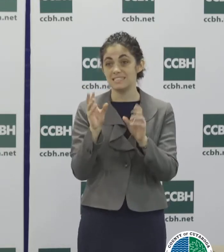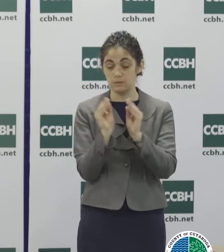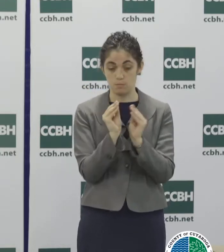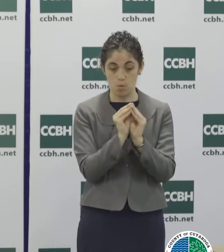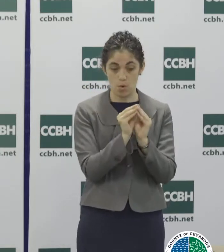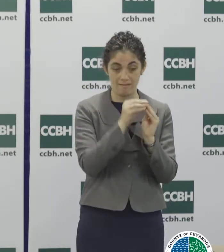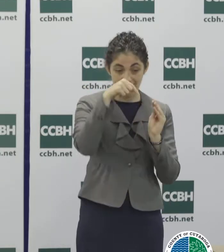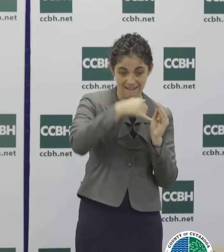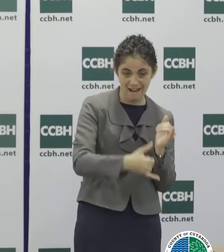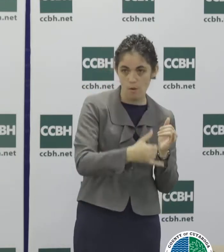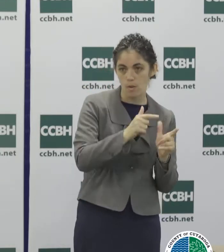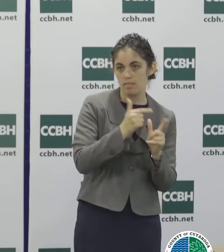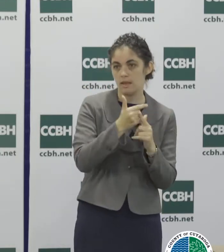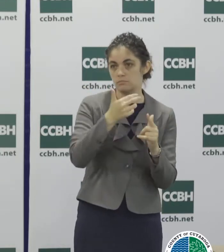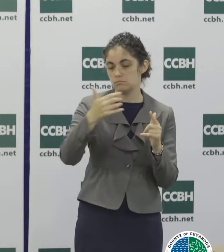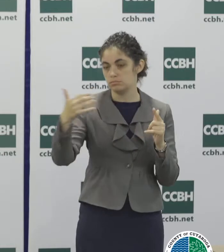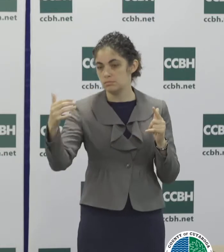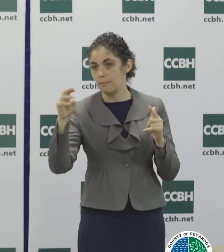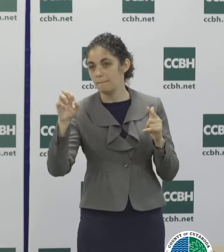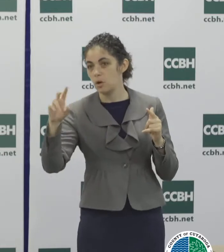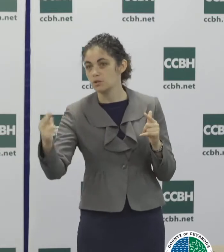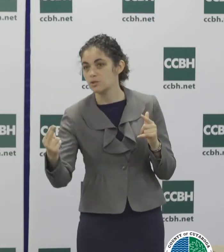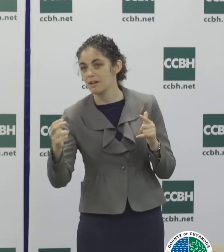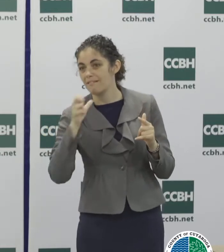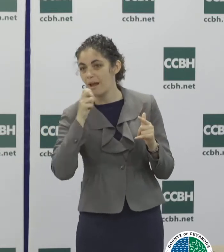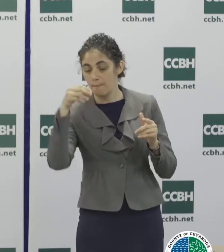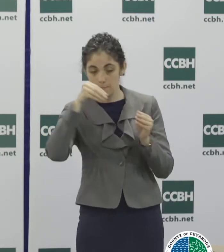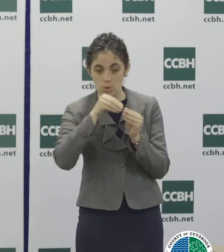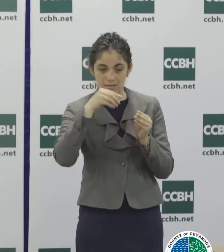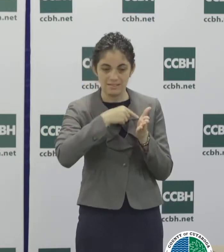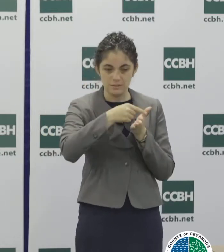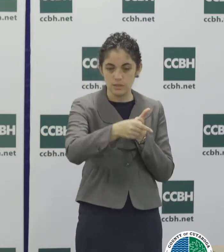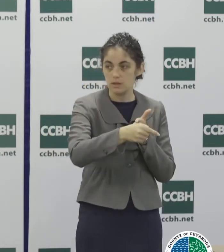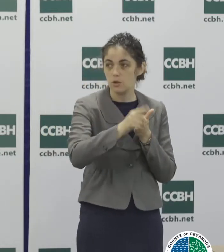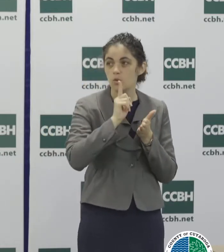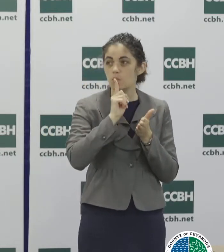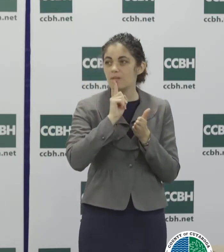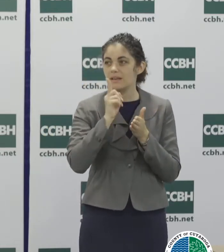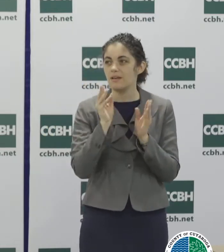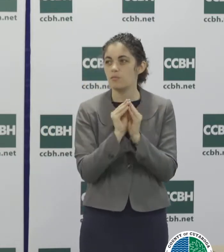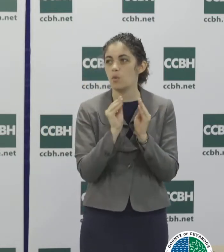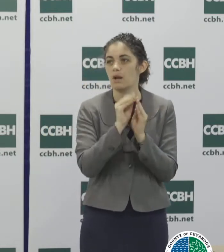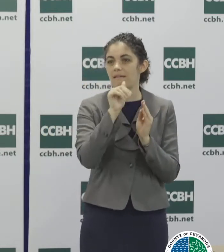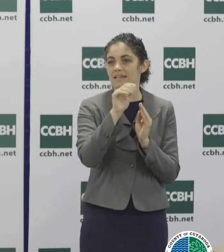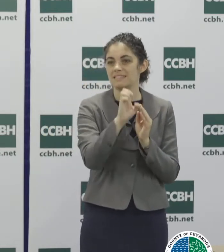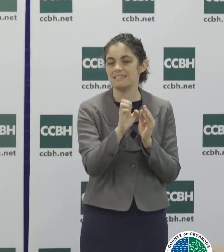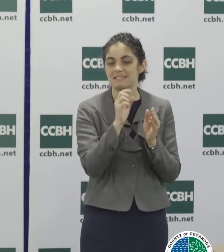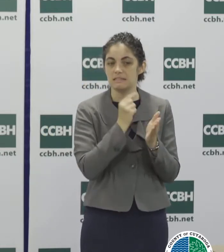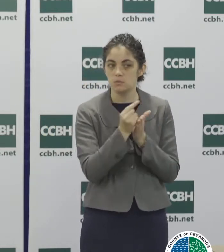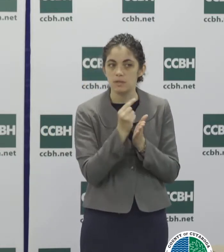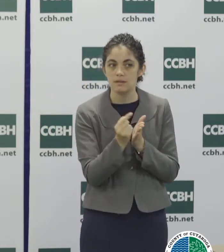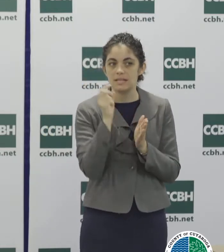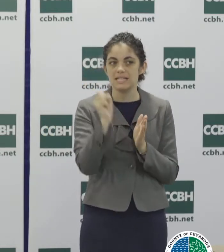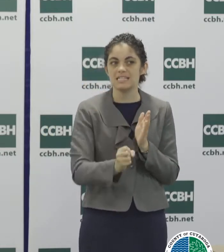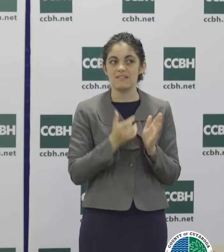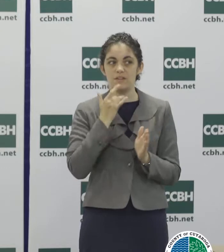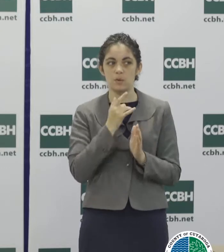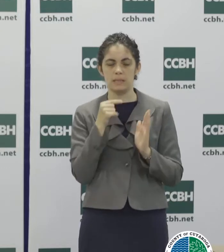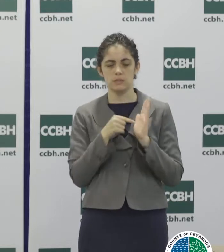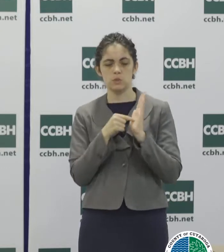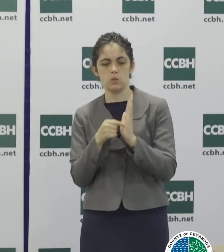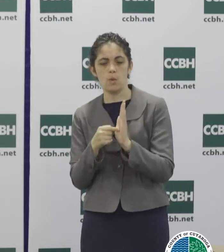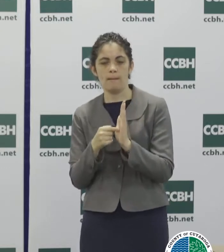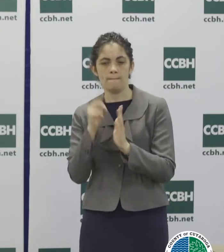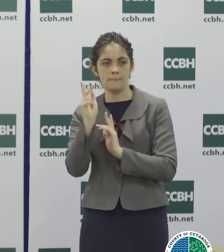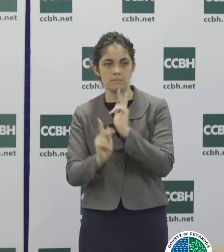was in March and April, but it's not substantially more this week, and we have substantially more cases this week. So I do think it's a reflection